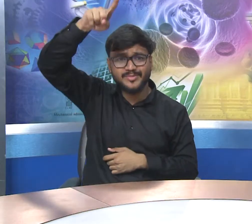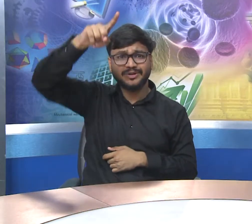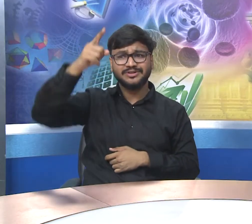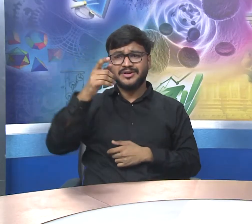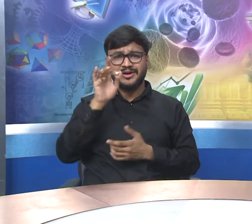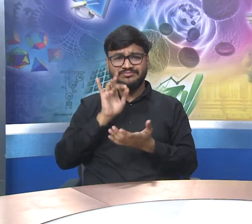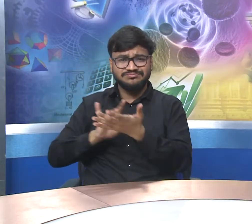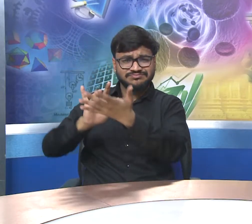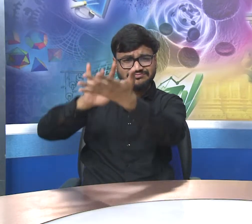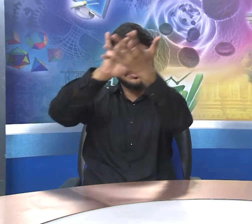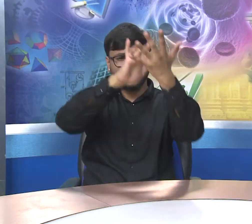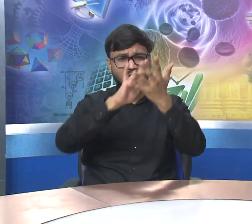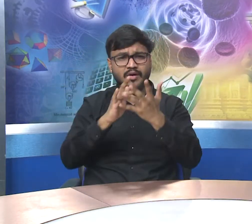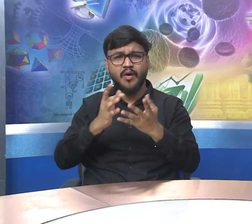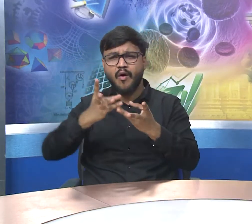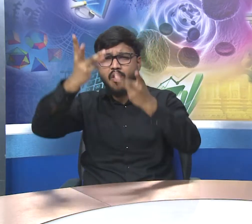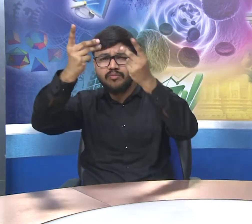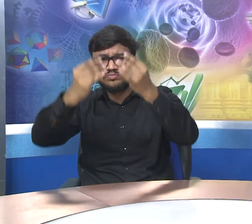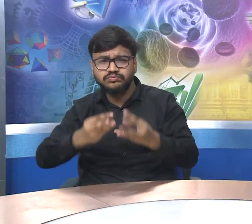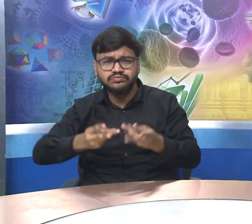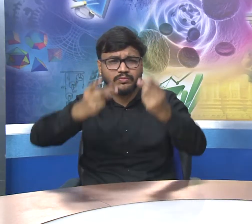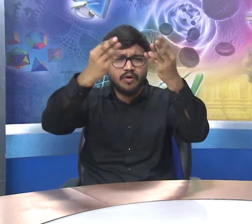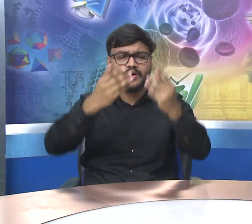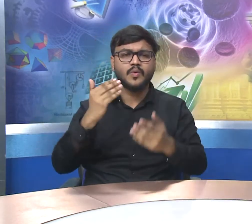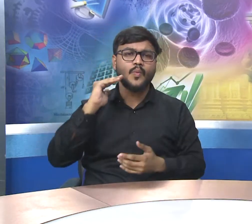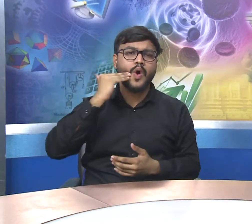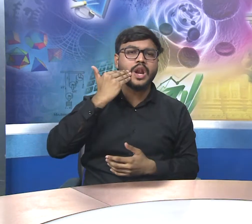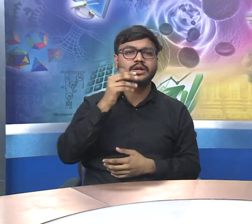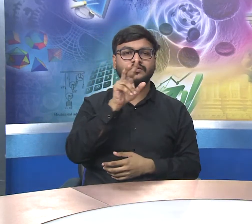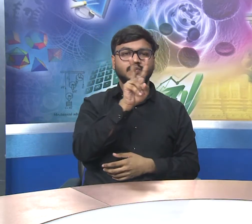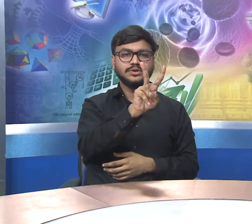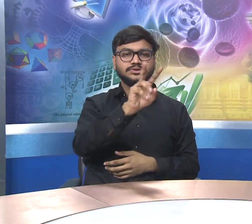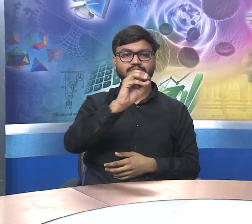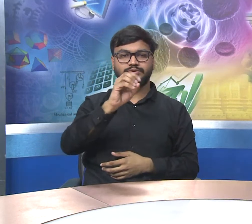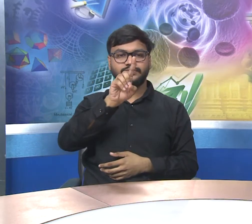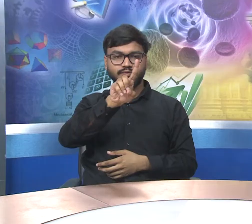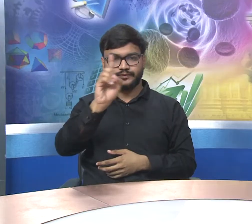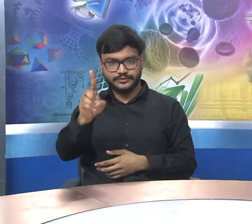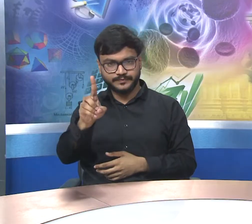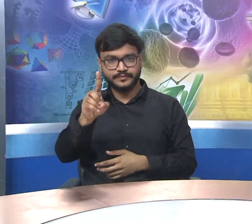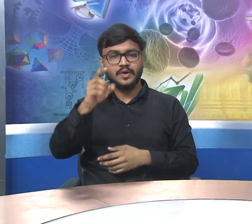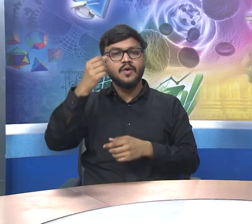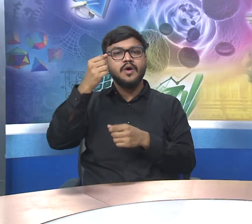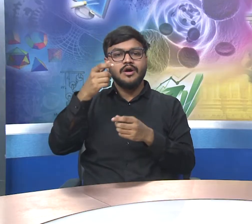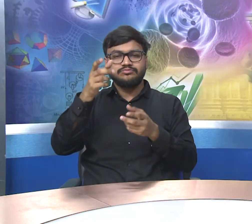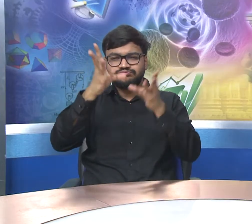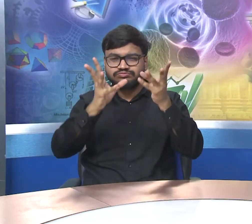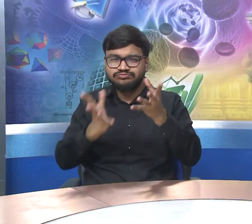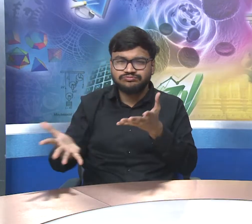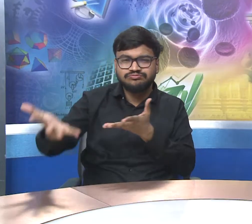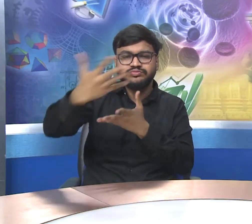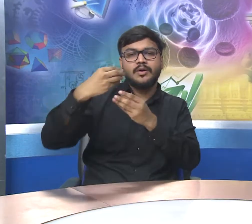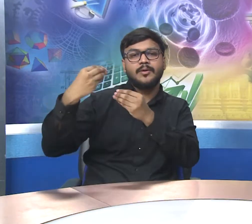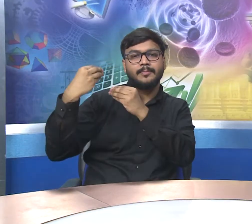Since 2011, government has the responsibility to count the various